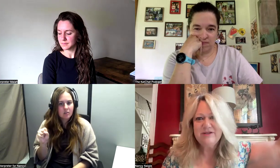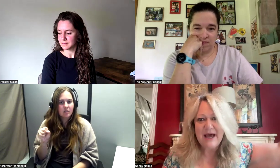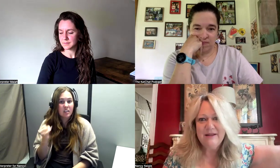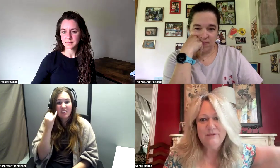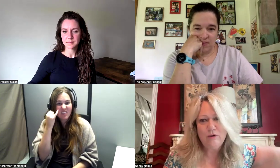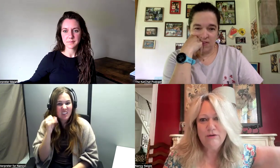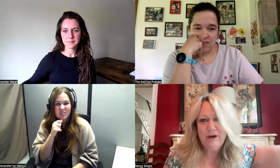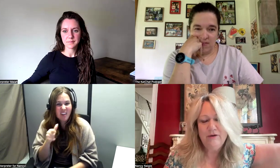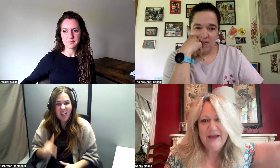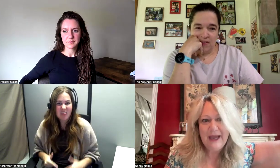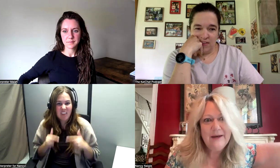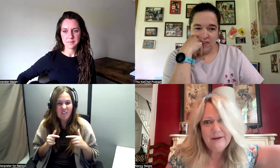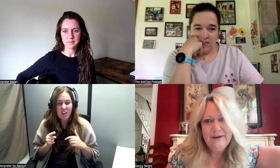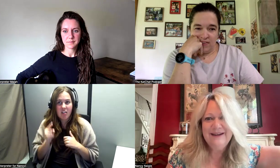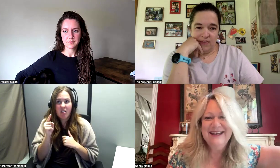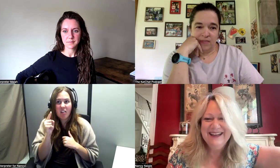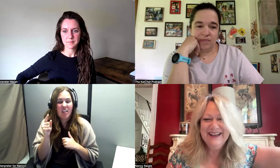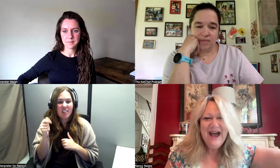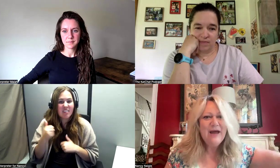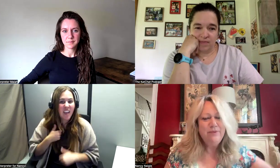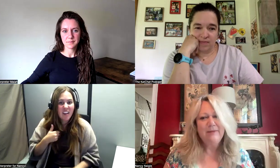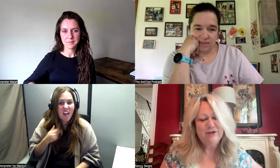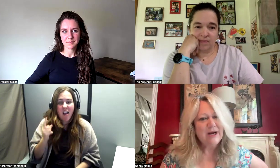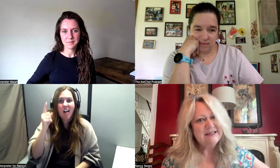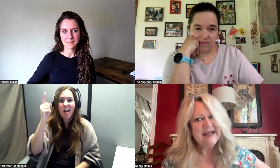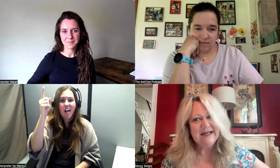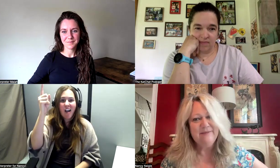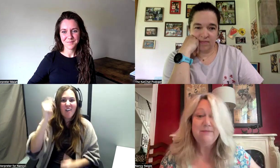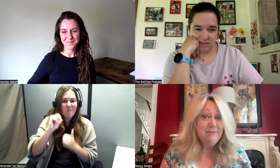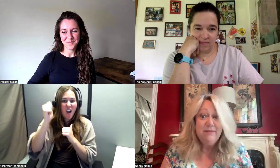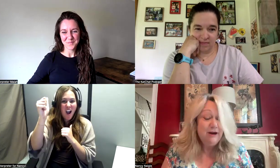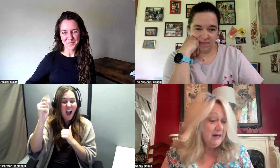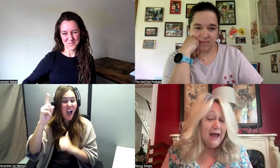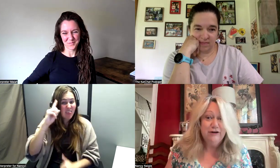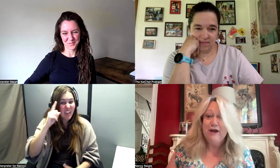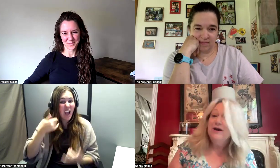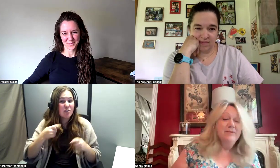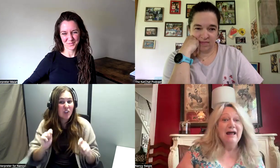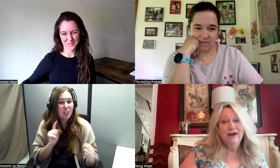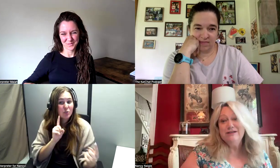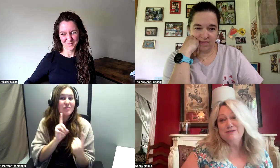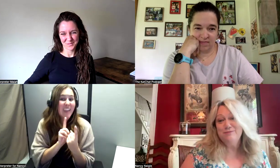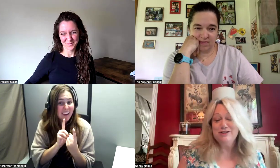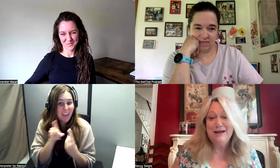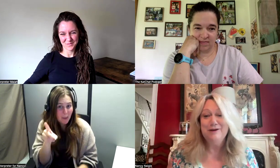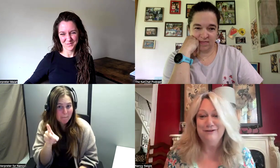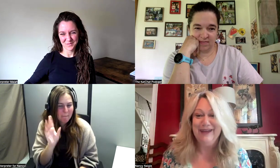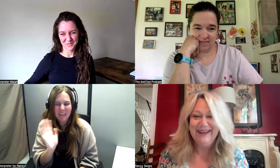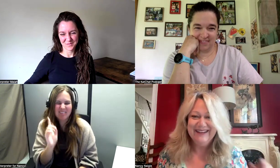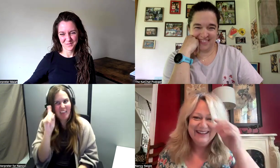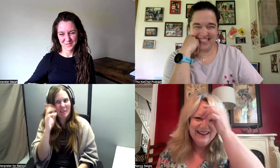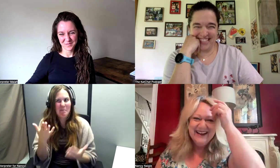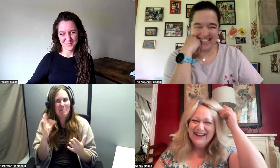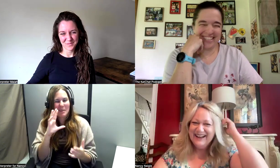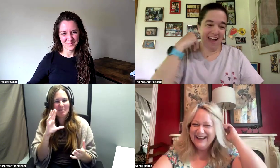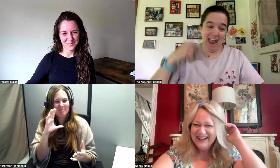on the other side of the world in Canada, I'd probably been trying to date him. He may be married. I don't know, but I loved him so much in that